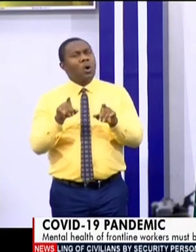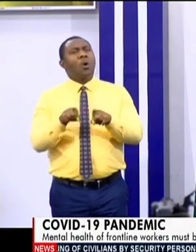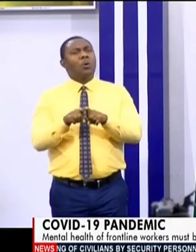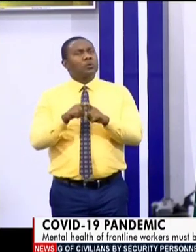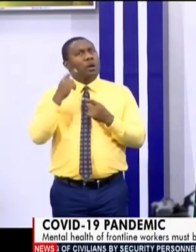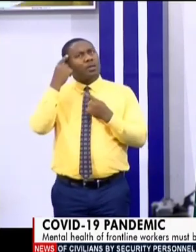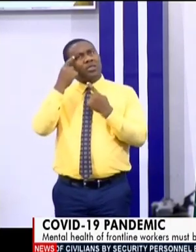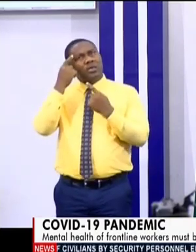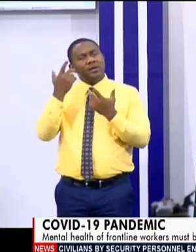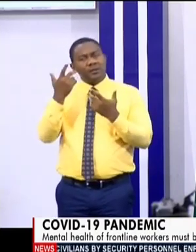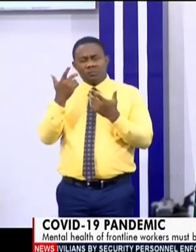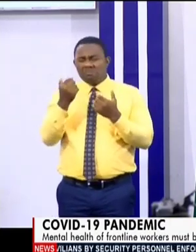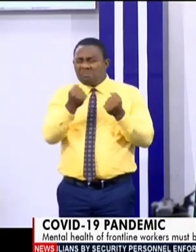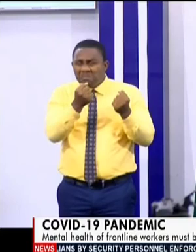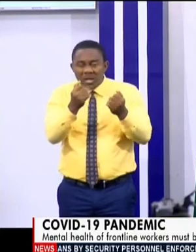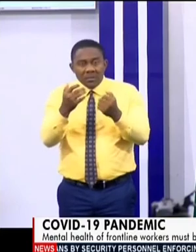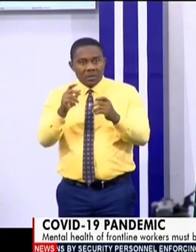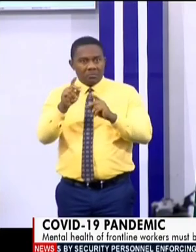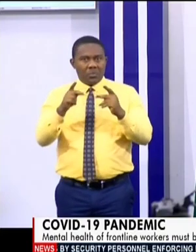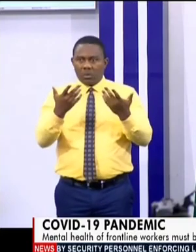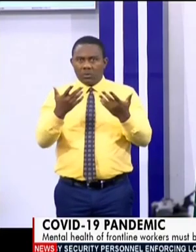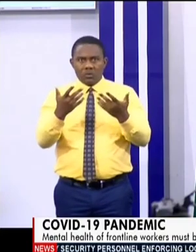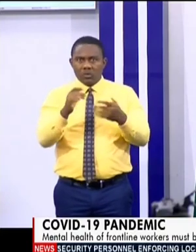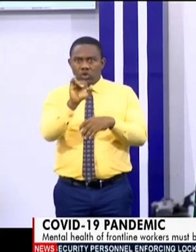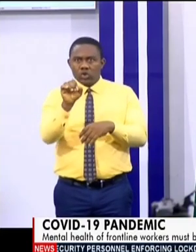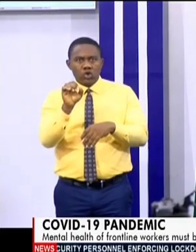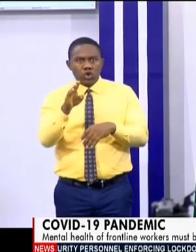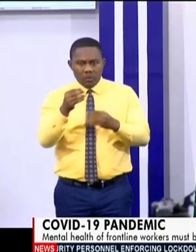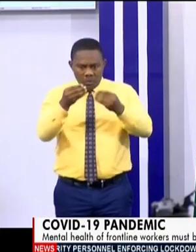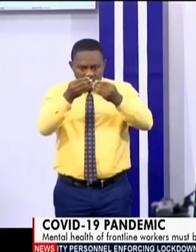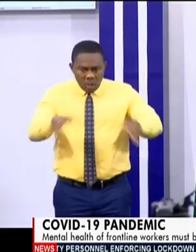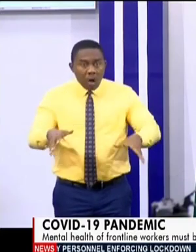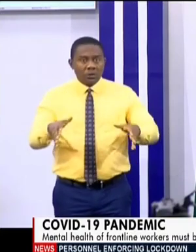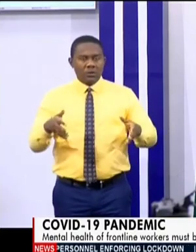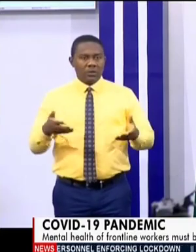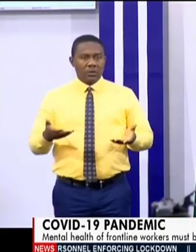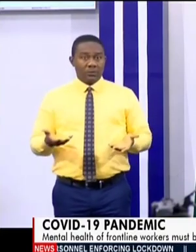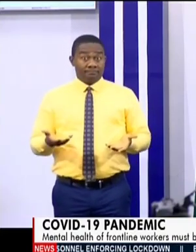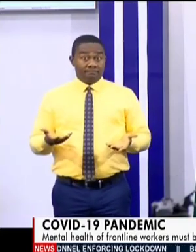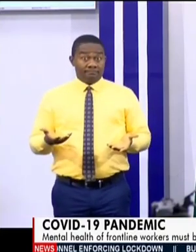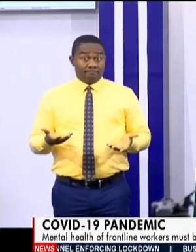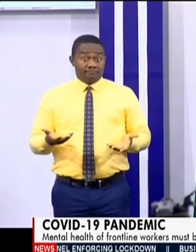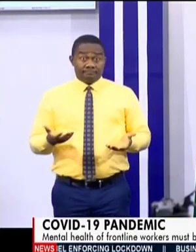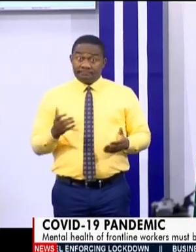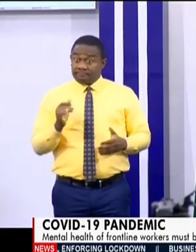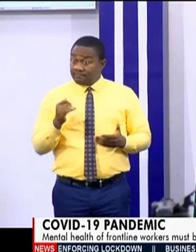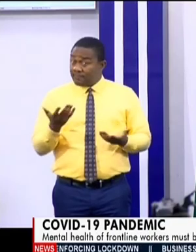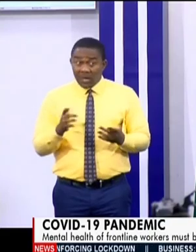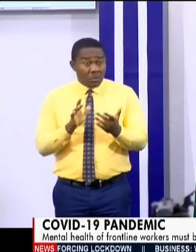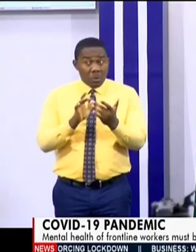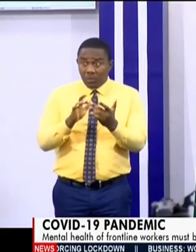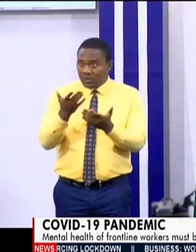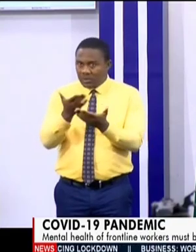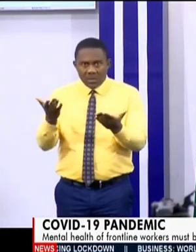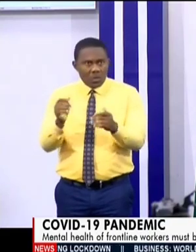likely potential job loss. How are we going to discuss this? Engaging employees and all that.